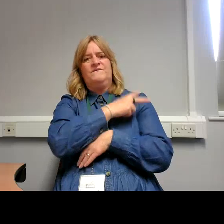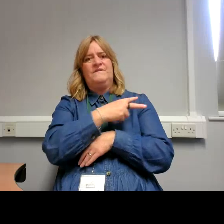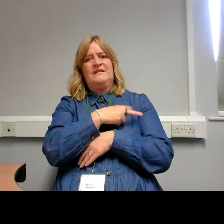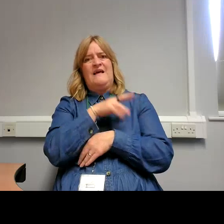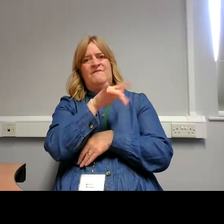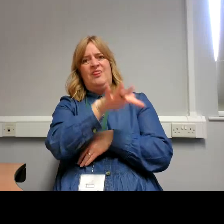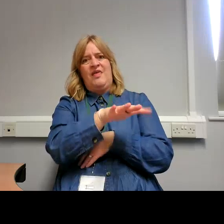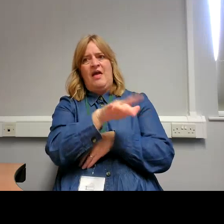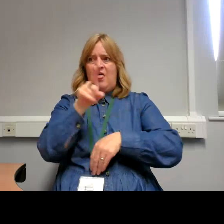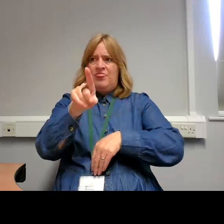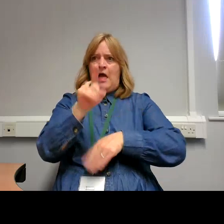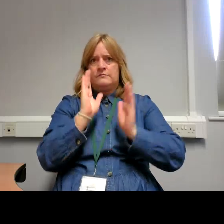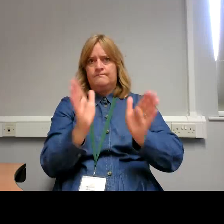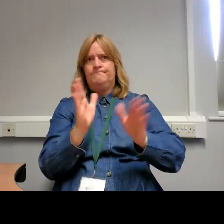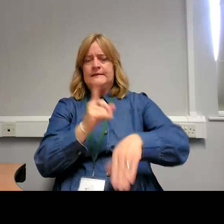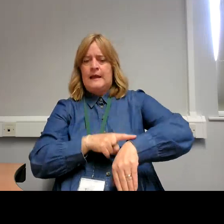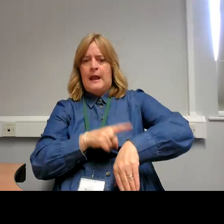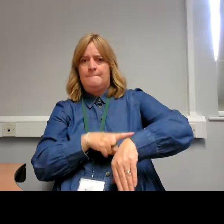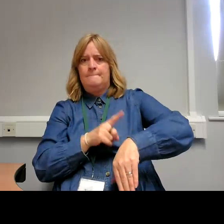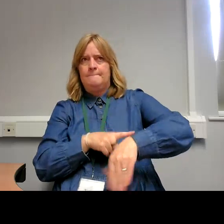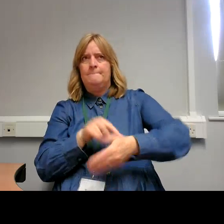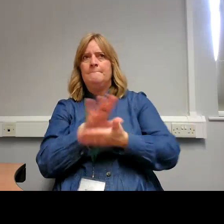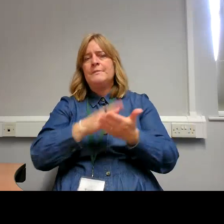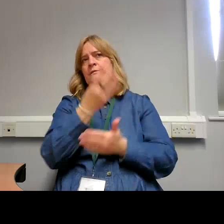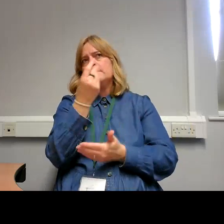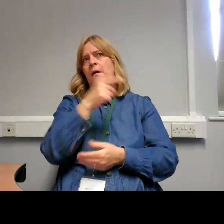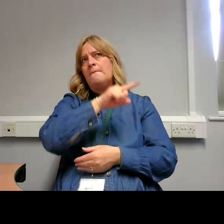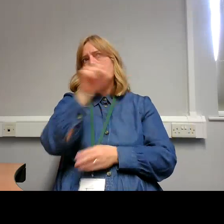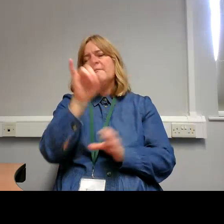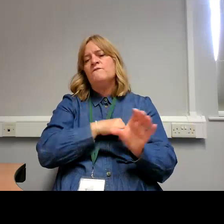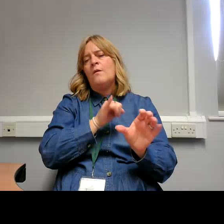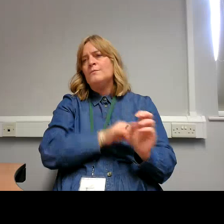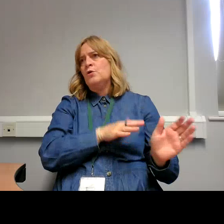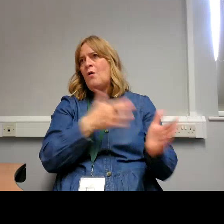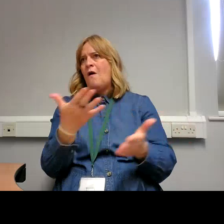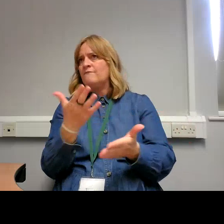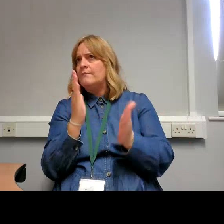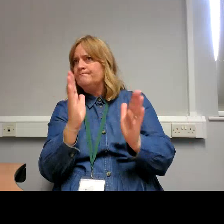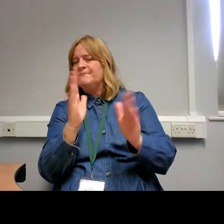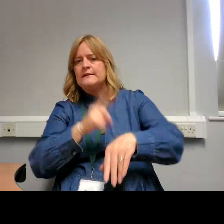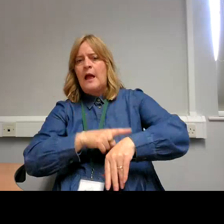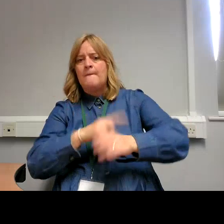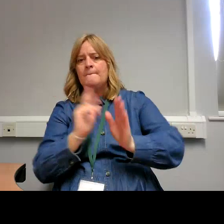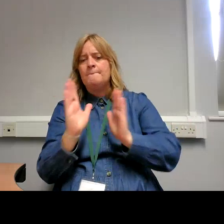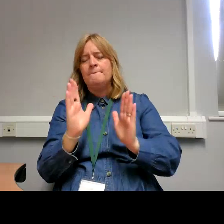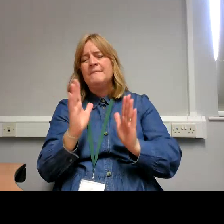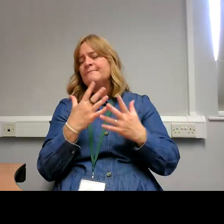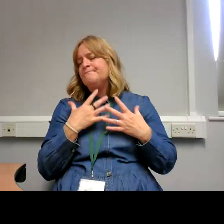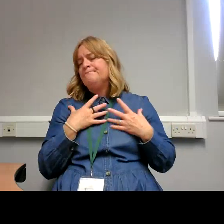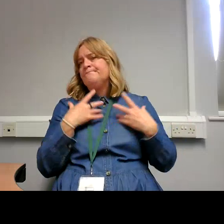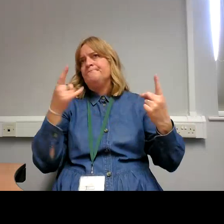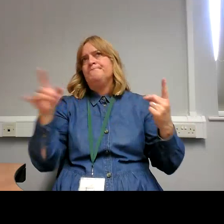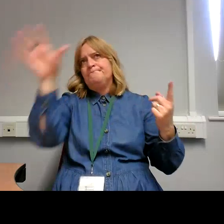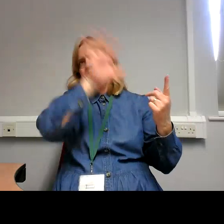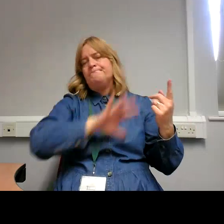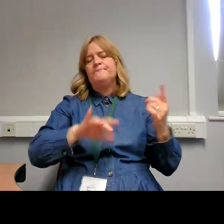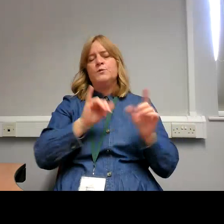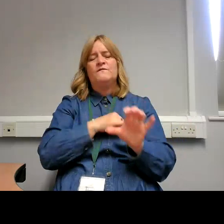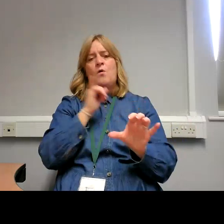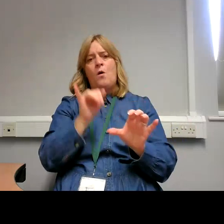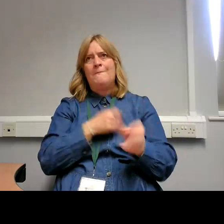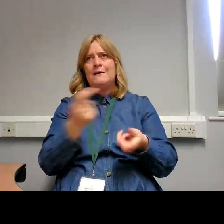would slot you into an appointment slot as such. So it is down to the pharmacy to manage the referrals that they